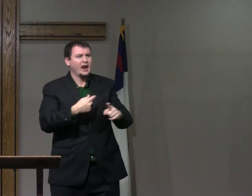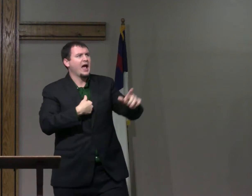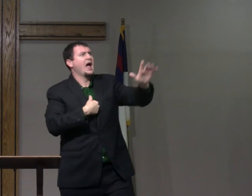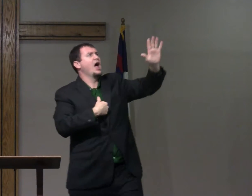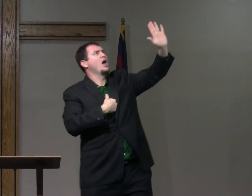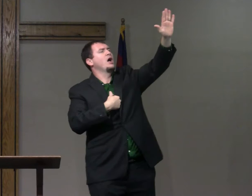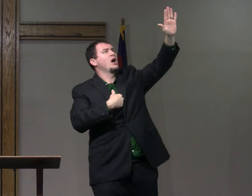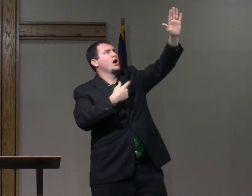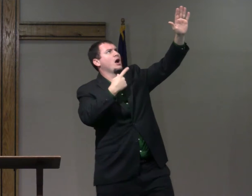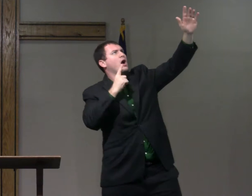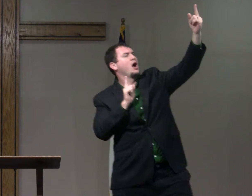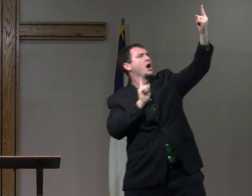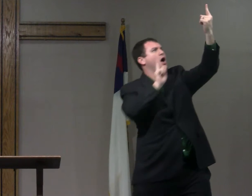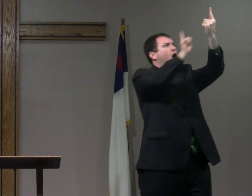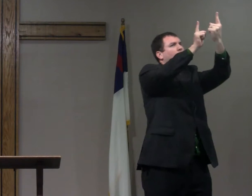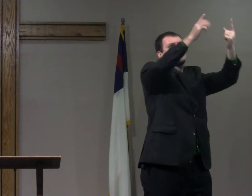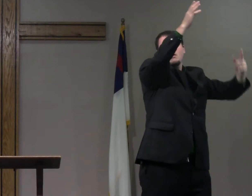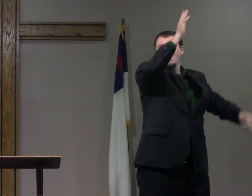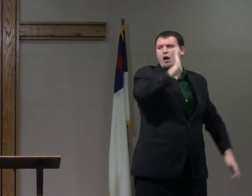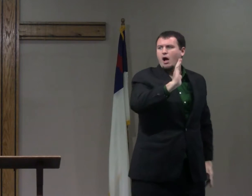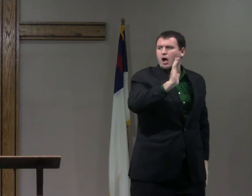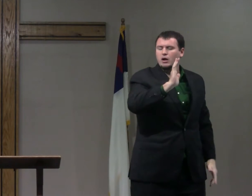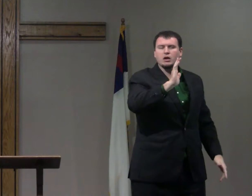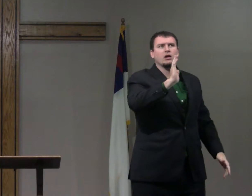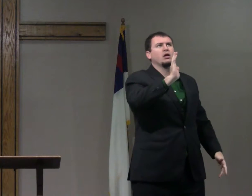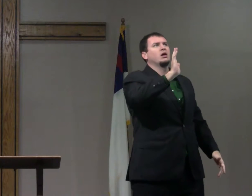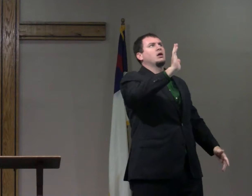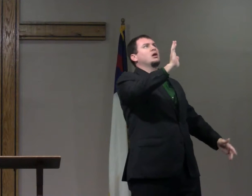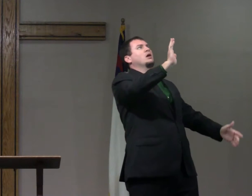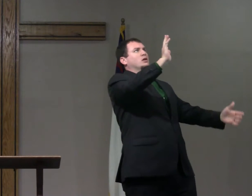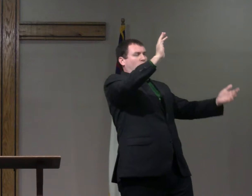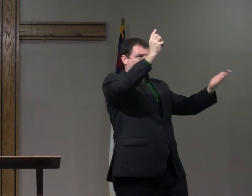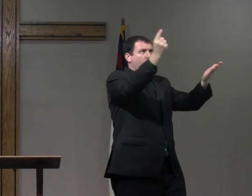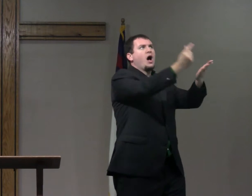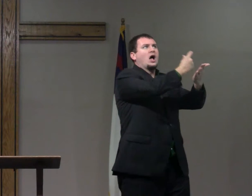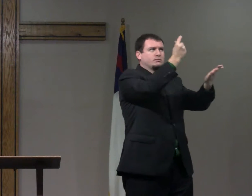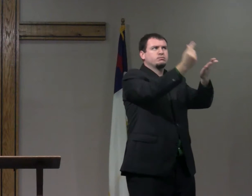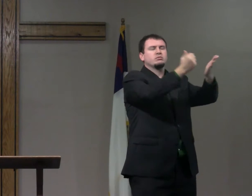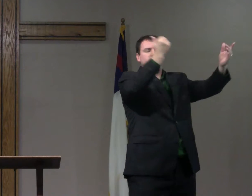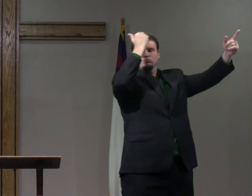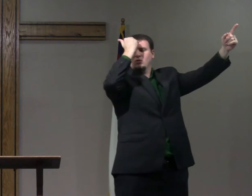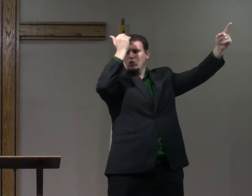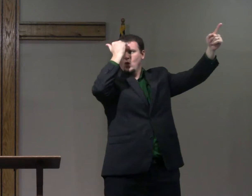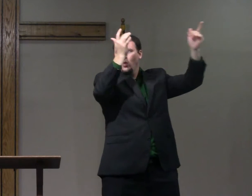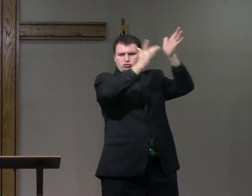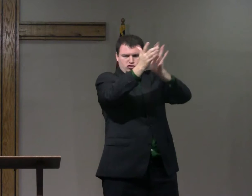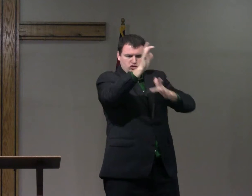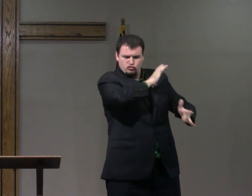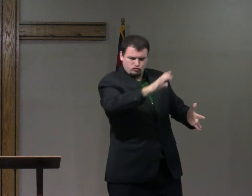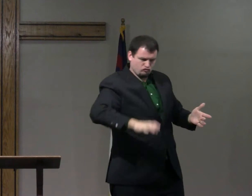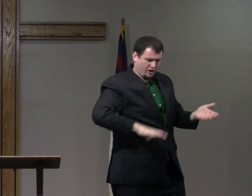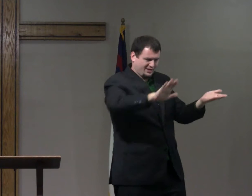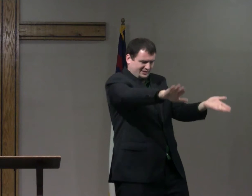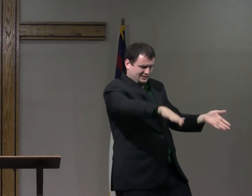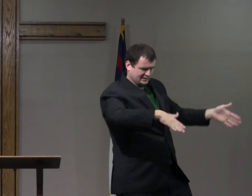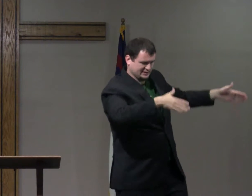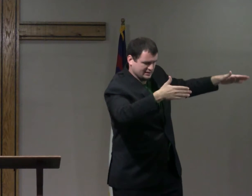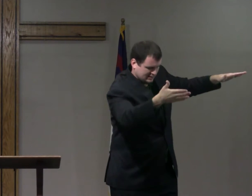So salvation happens when I go to God, understand what the gospel